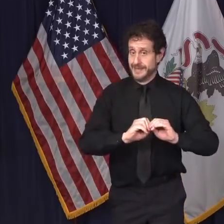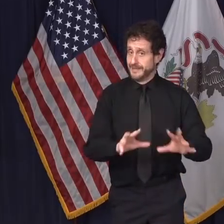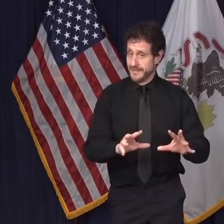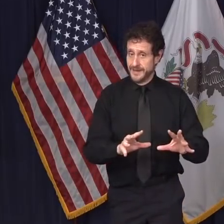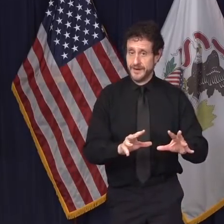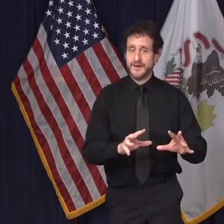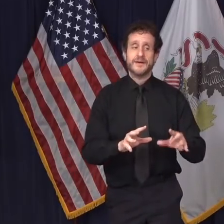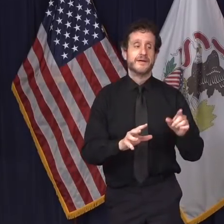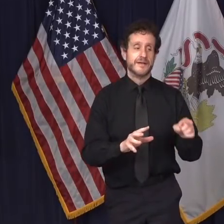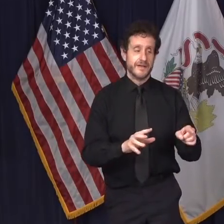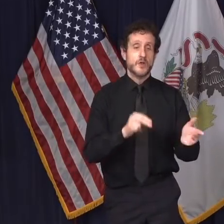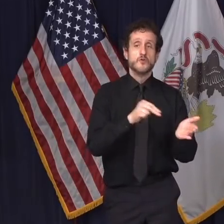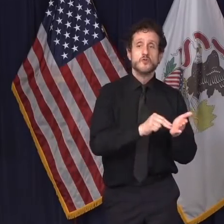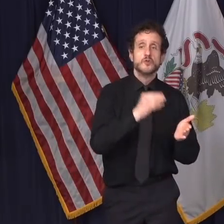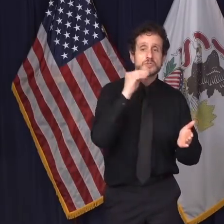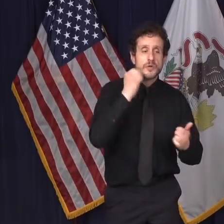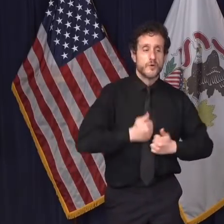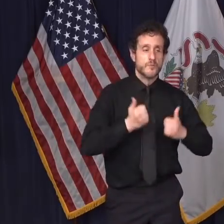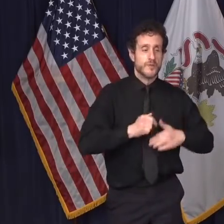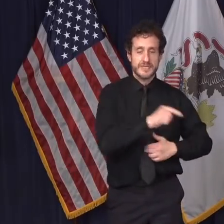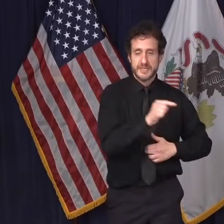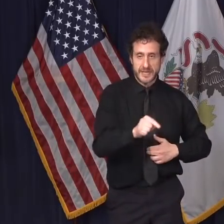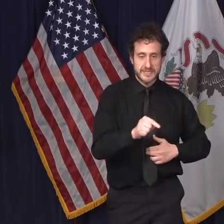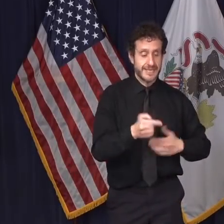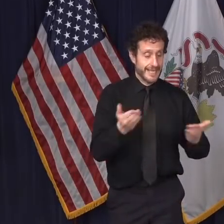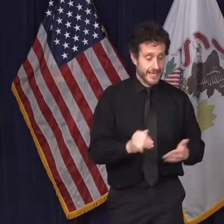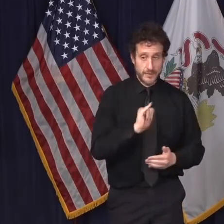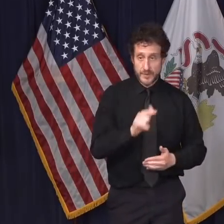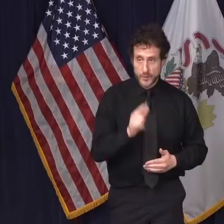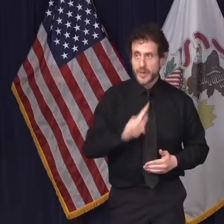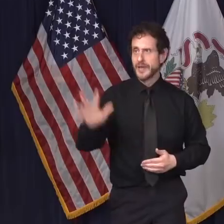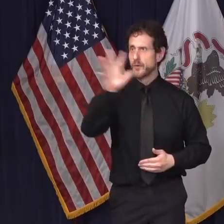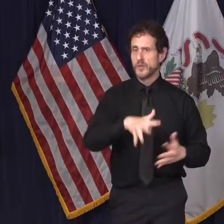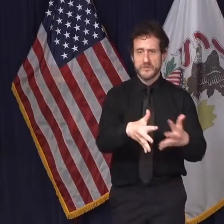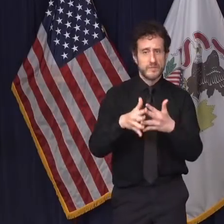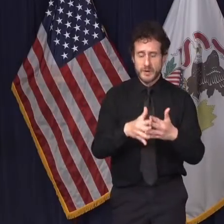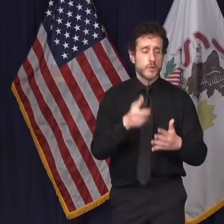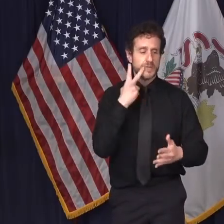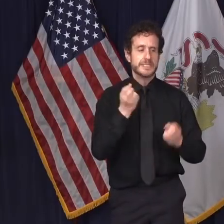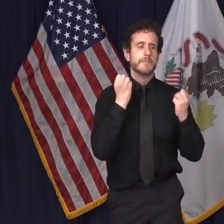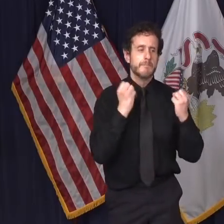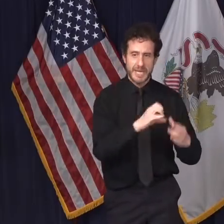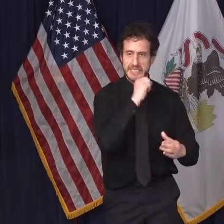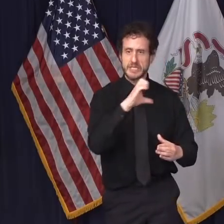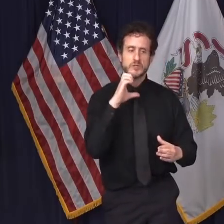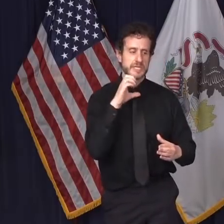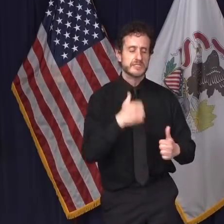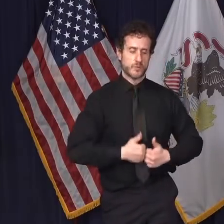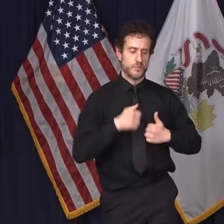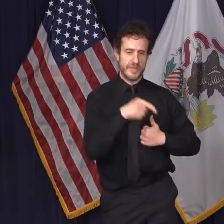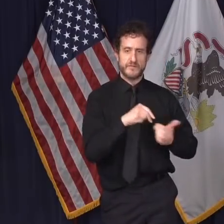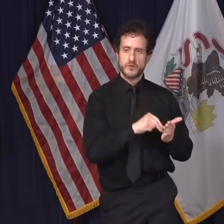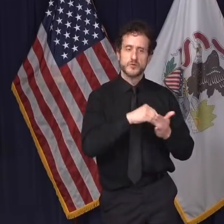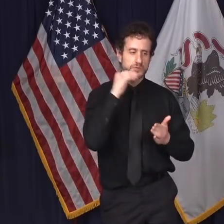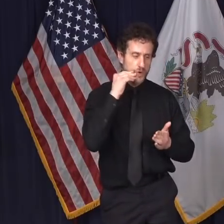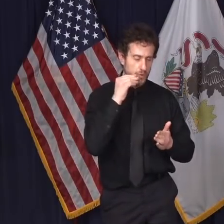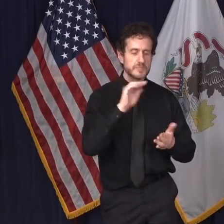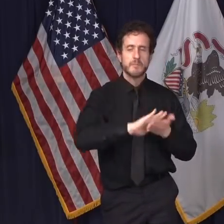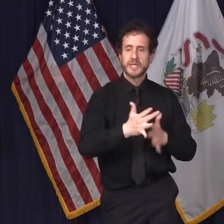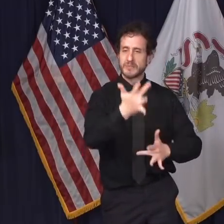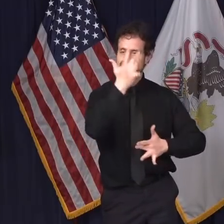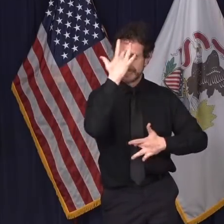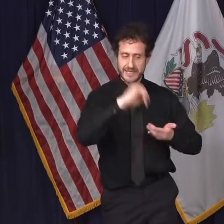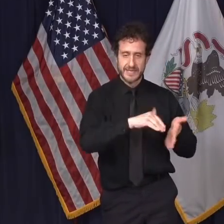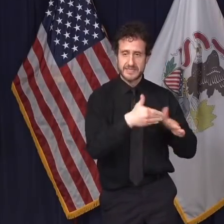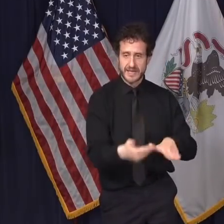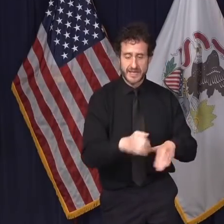illness and death that have been seen nationally in LTC facilities. COVID-19 is